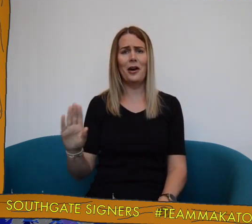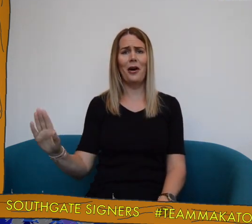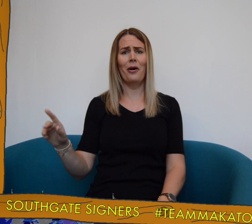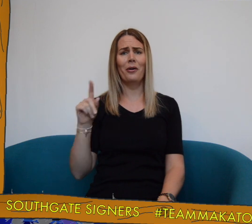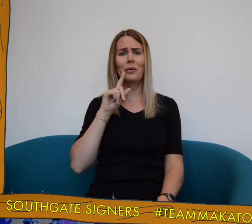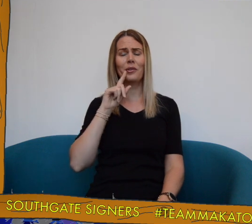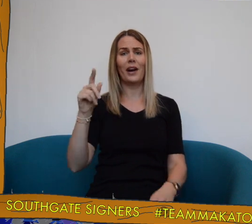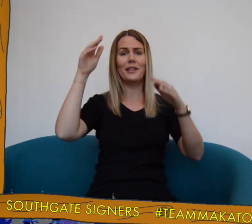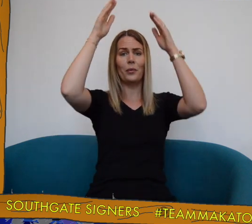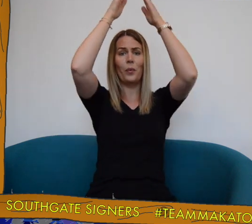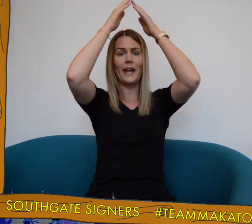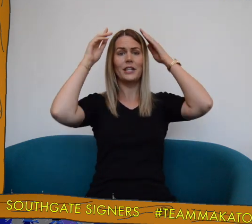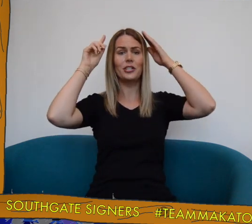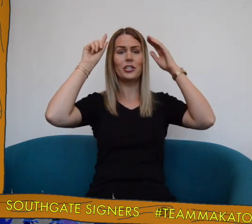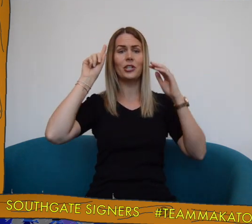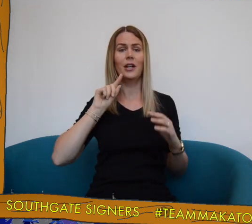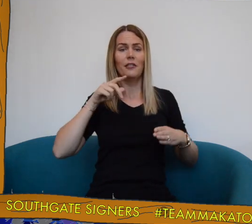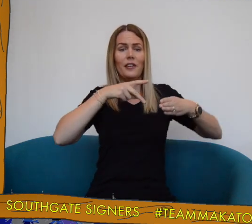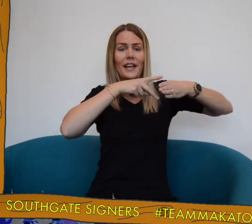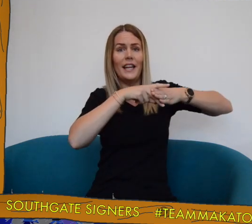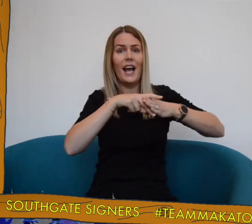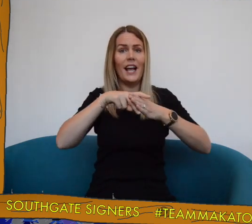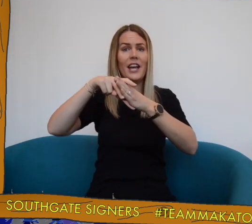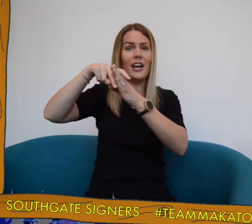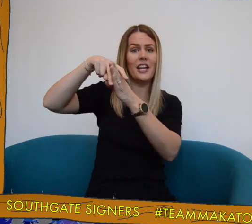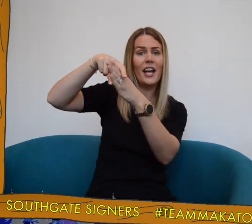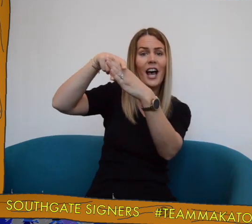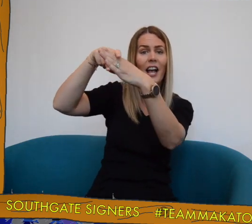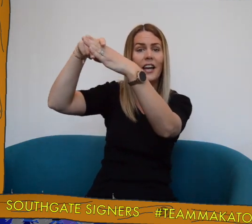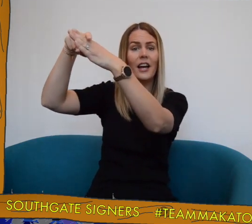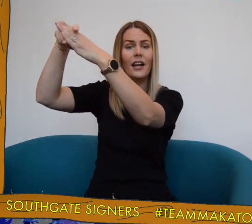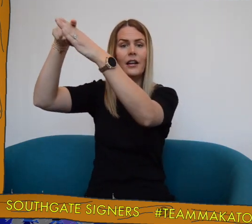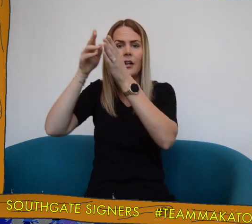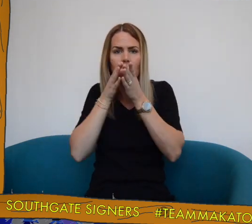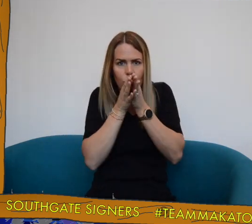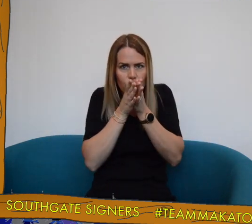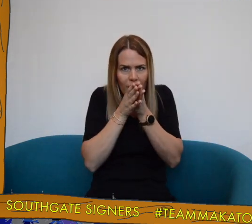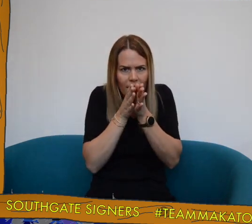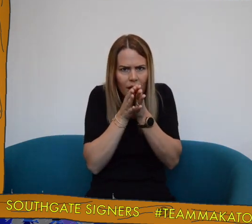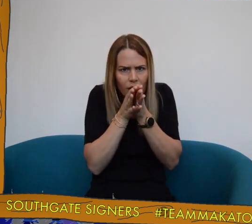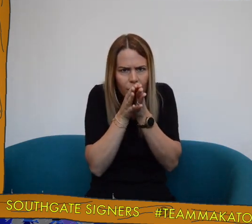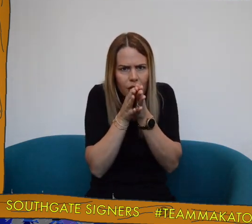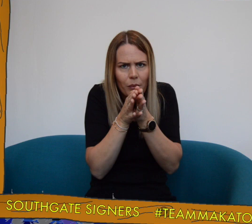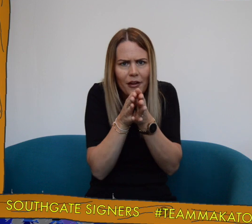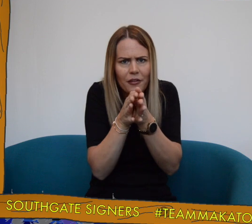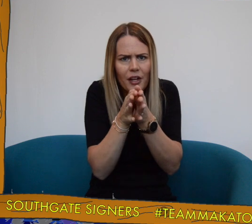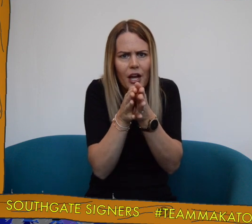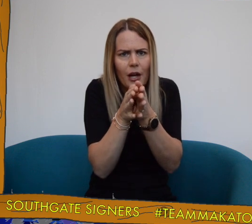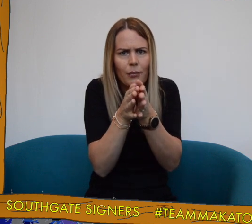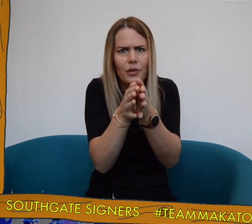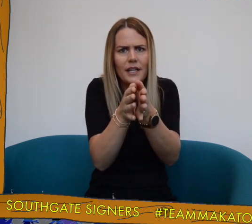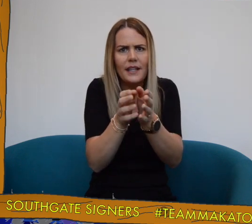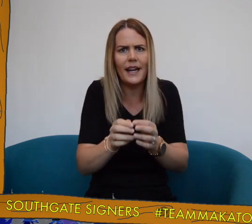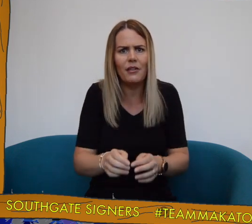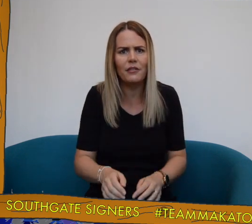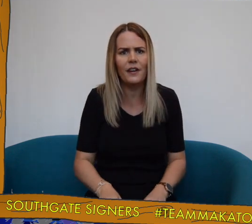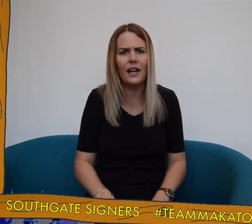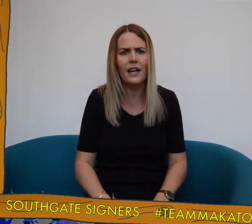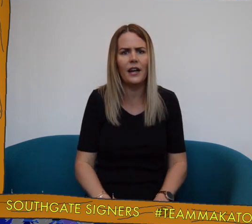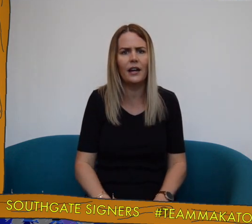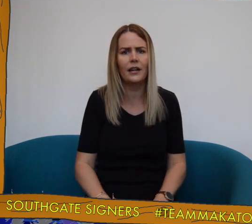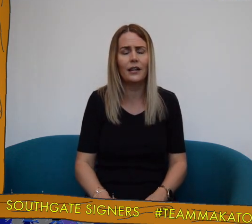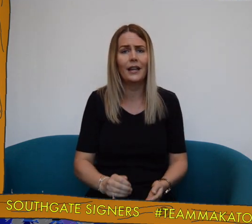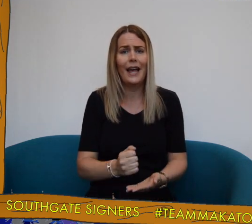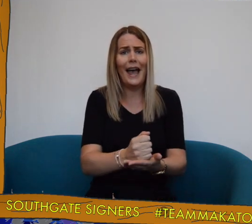No! cried the witch flying higher and higher. The dragon flew after her breathing out